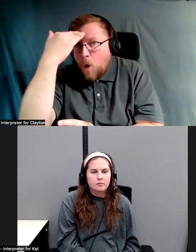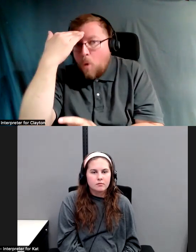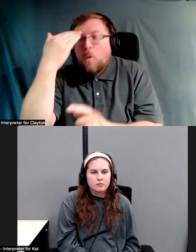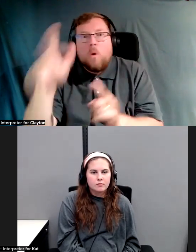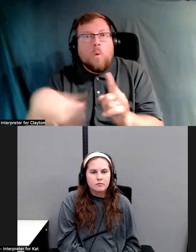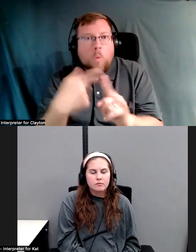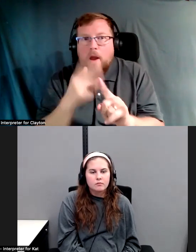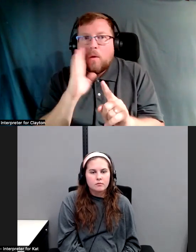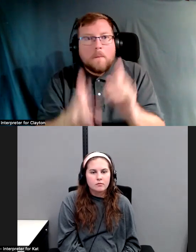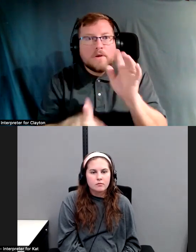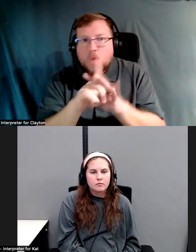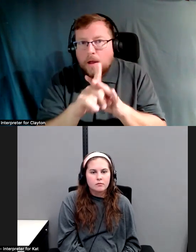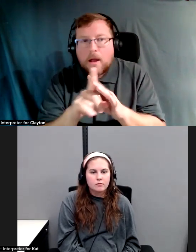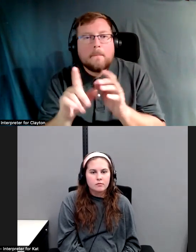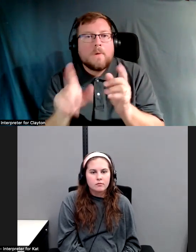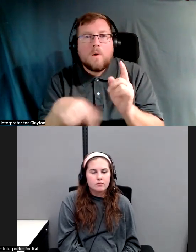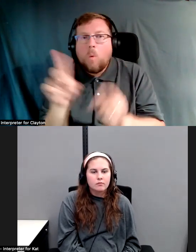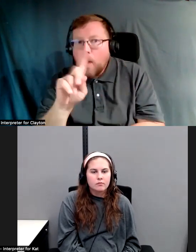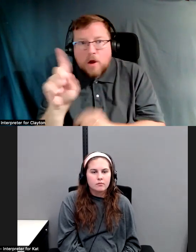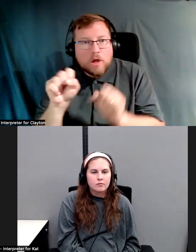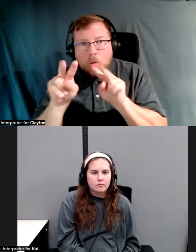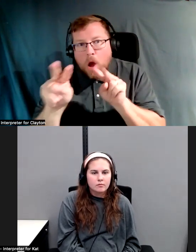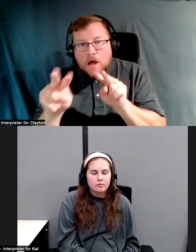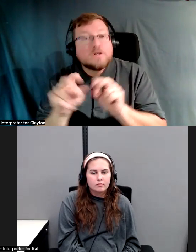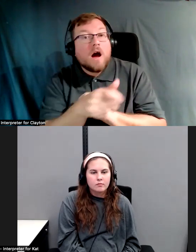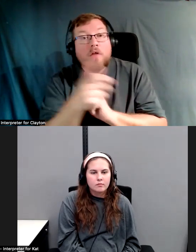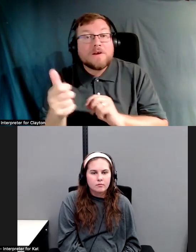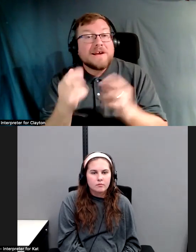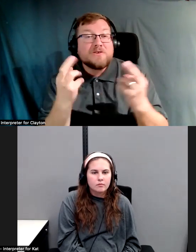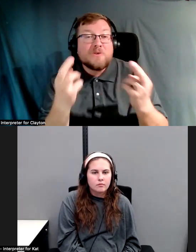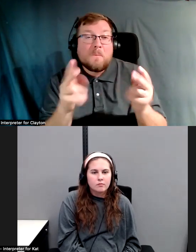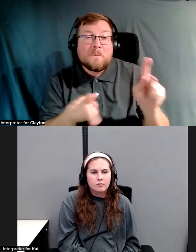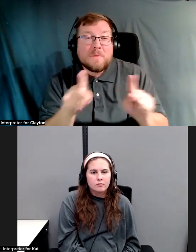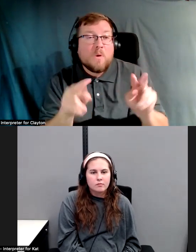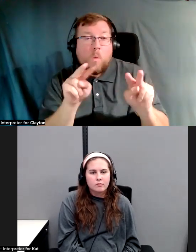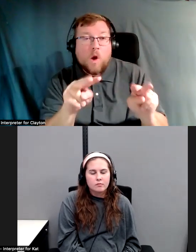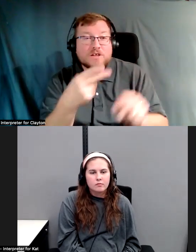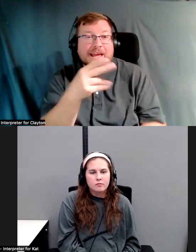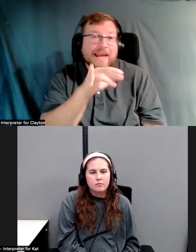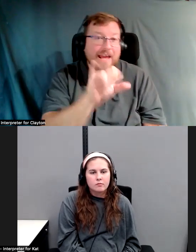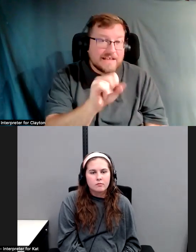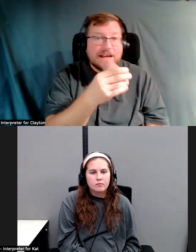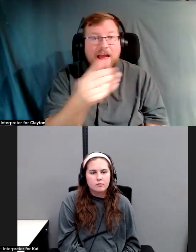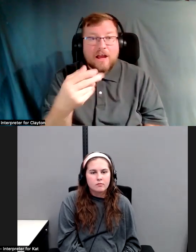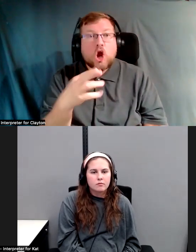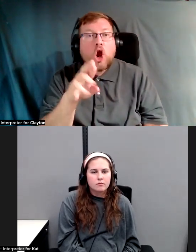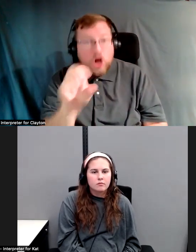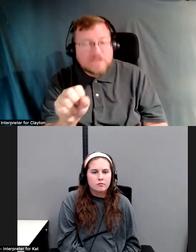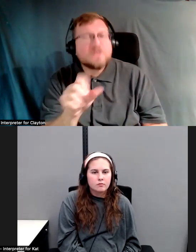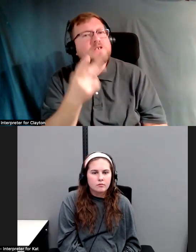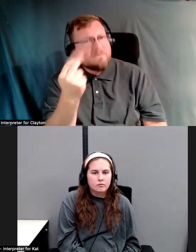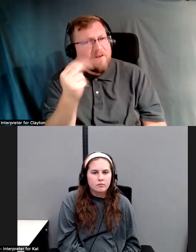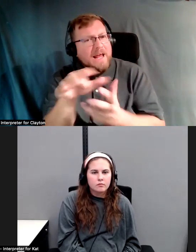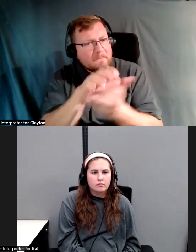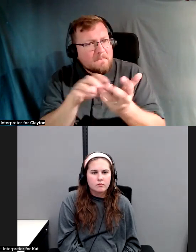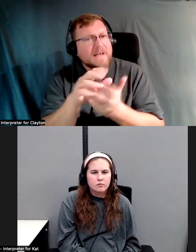dates. And yeah, other than that, I just hope that people keep watching His and Hers. I know there's some pretty funny mixed reviews online, which